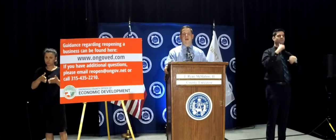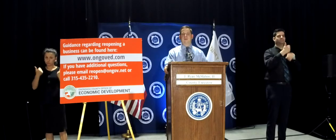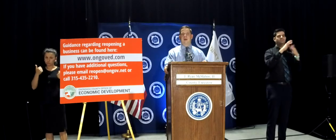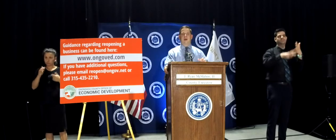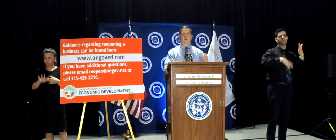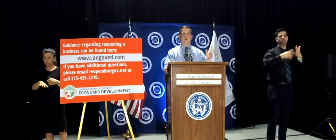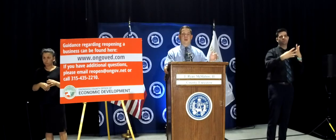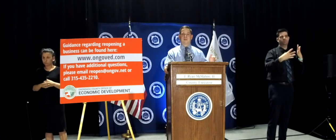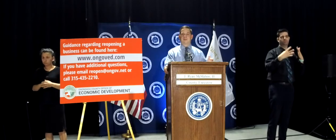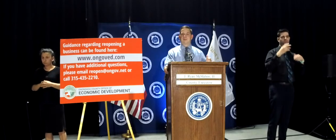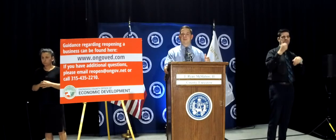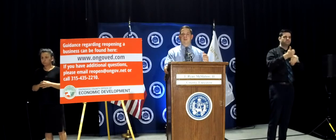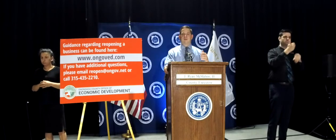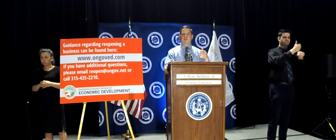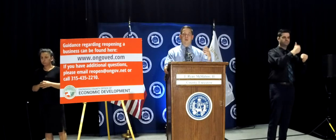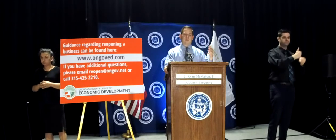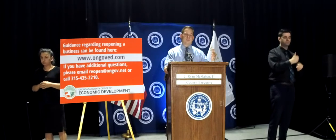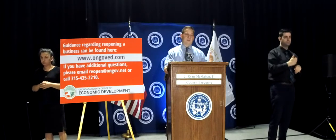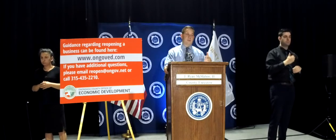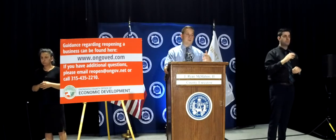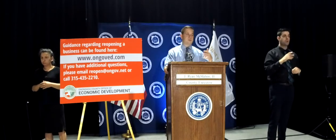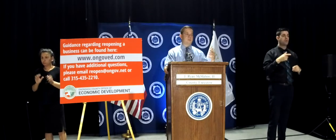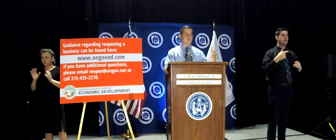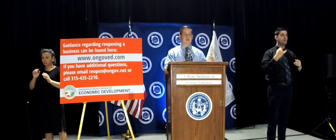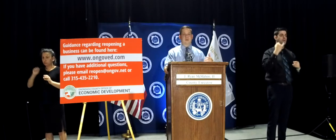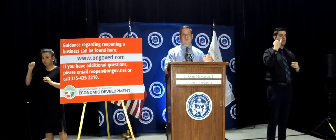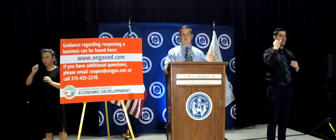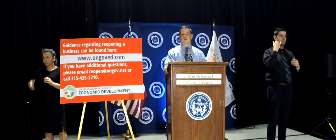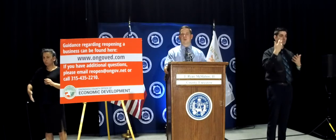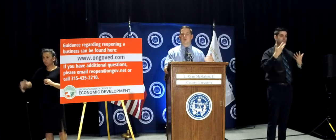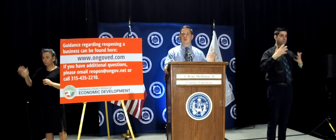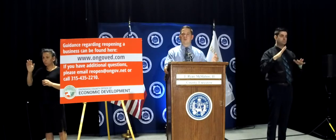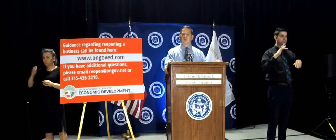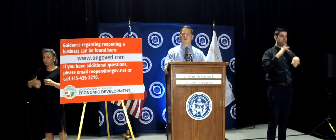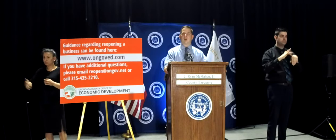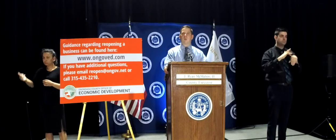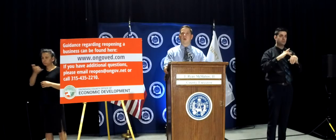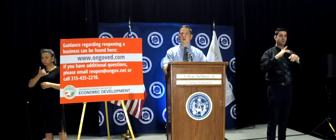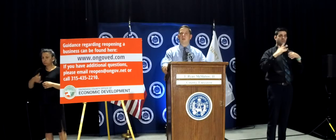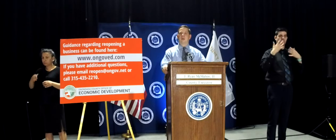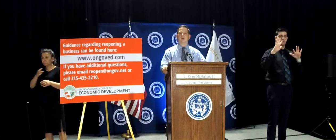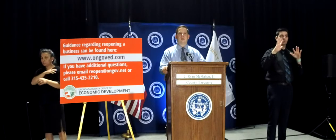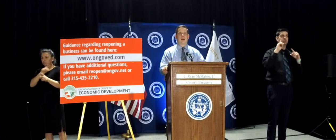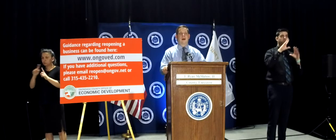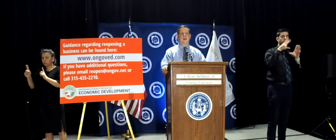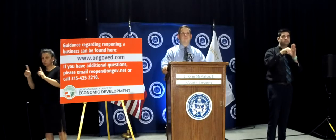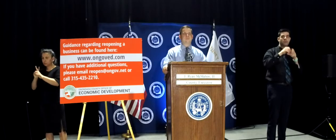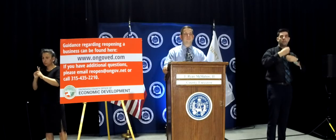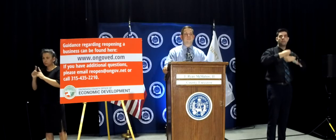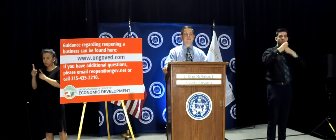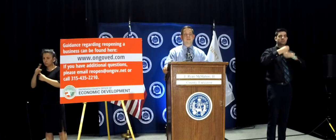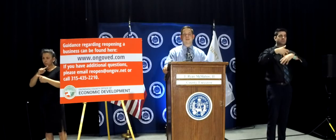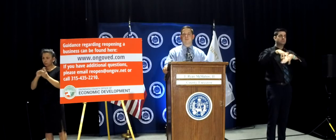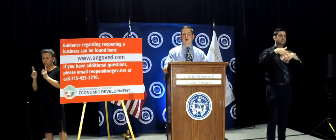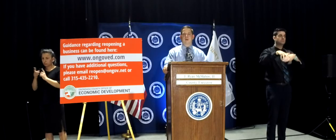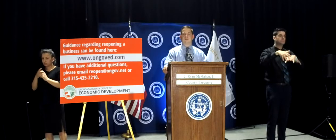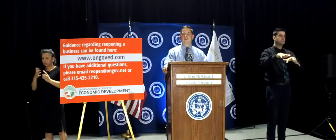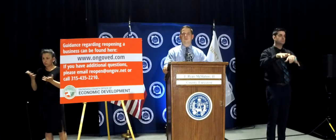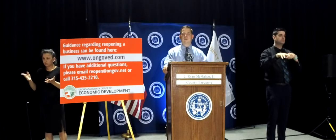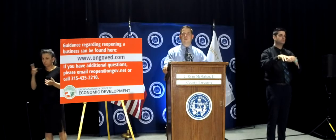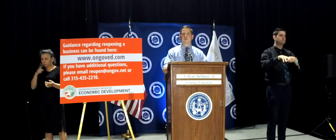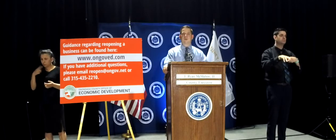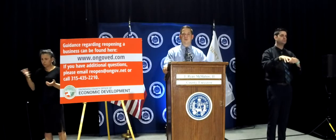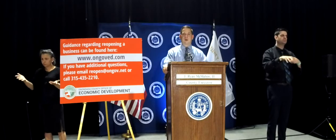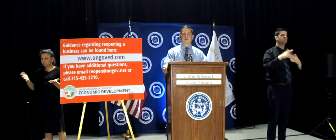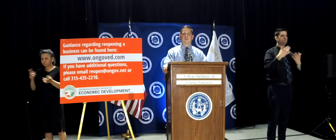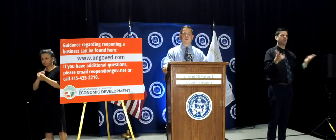you've been at a protest, you've been around people, you've been very close, you don't know these folks that well maybe, it's just smart.